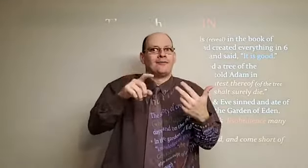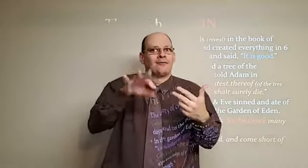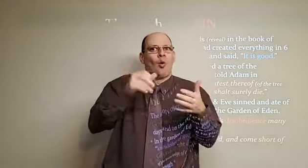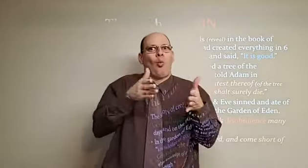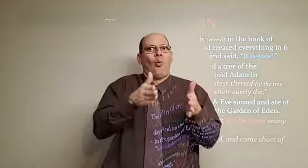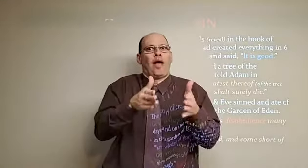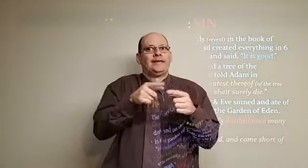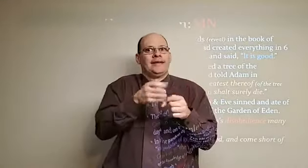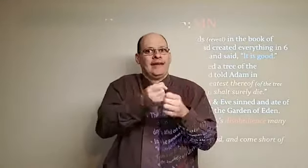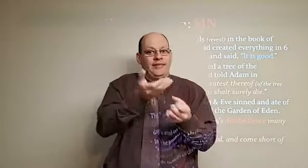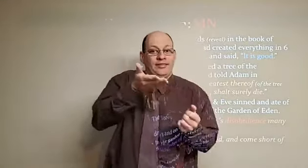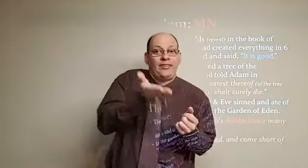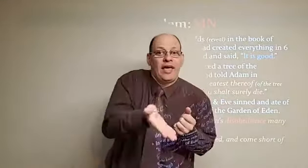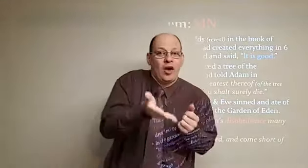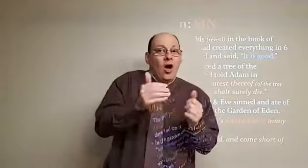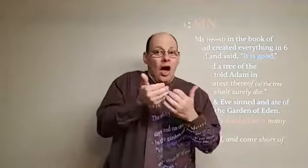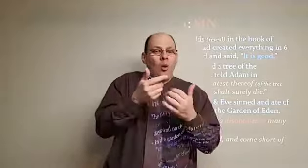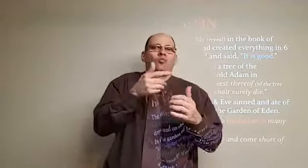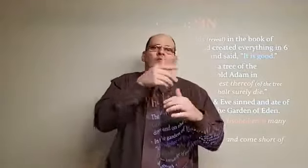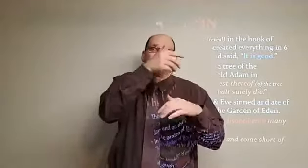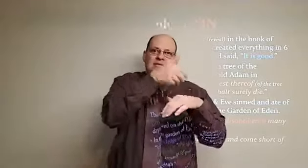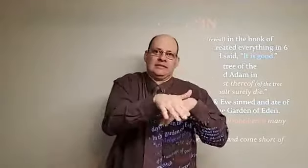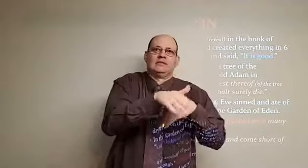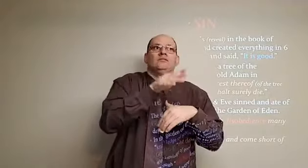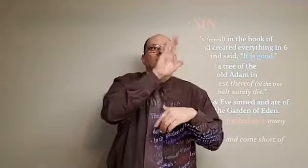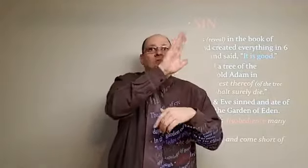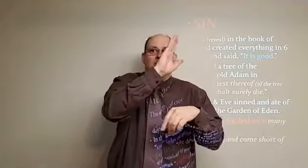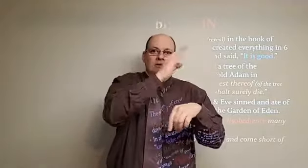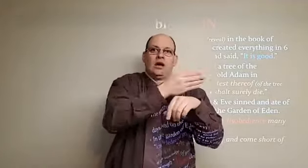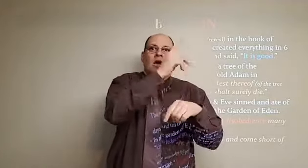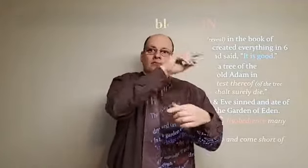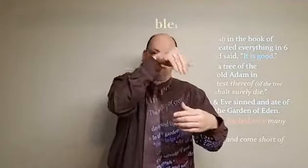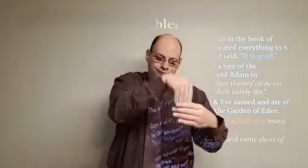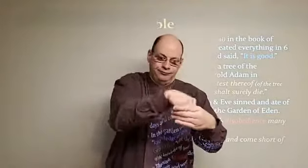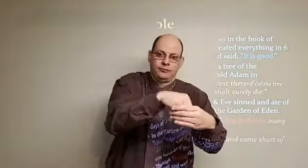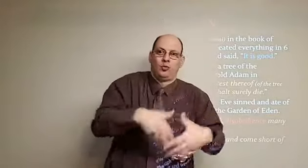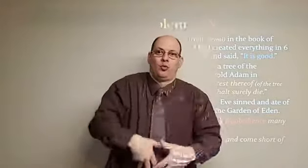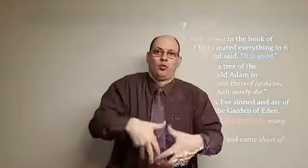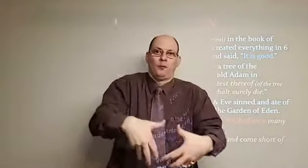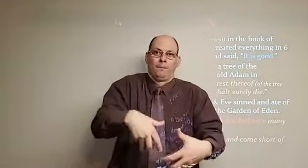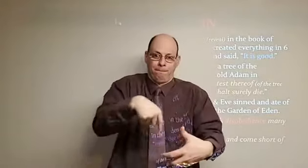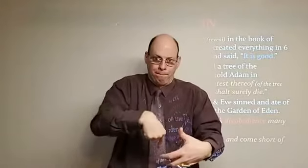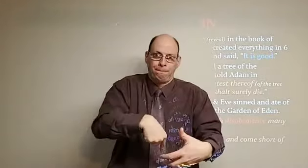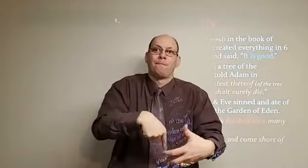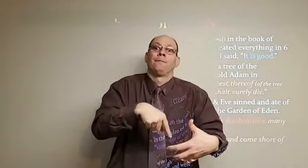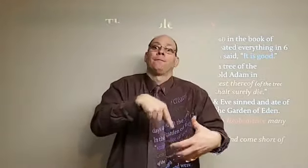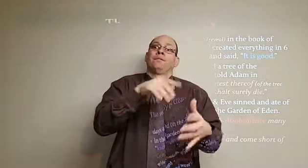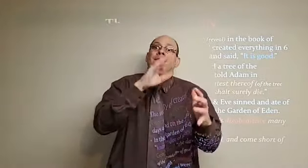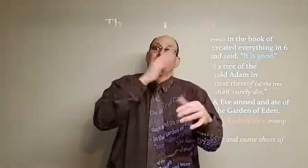and so he had to find a way to be able to walk amongst man and he created Jesus Christ